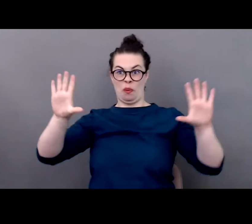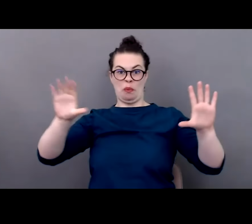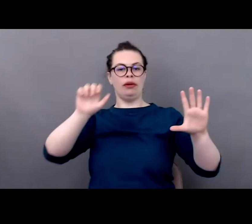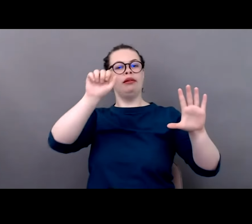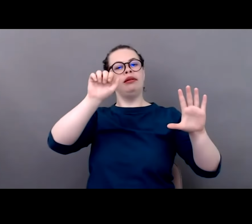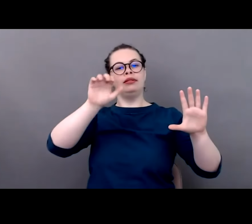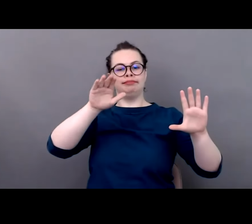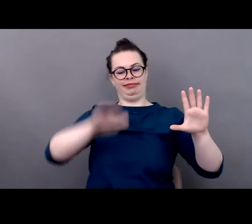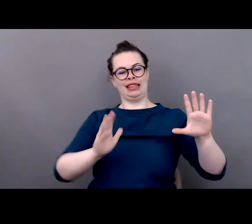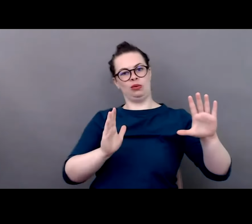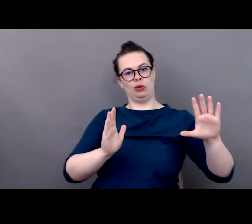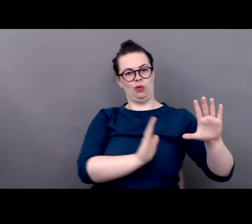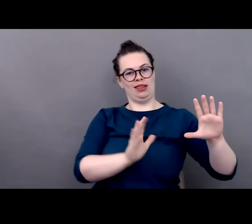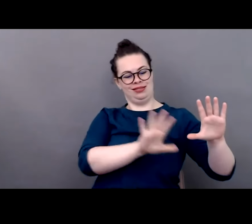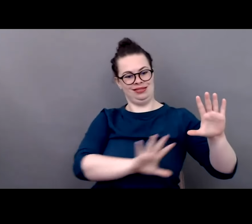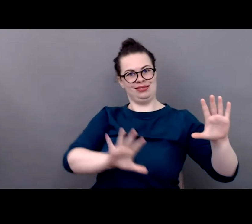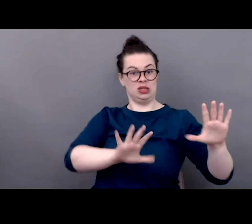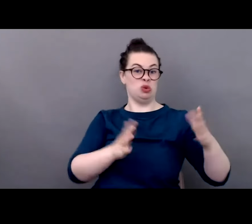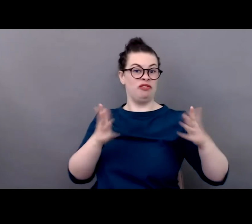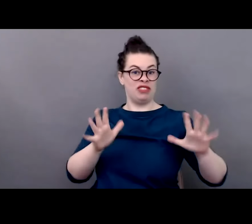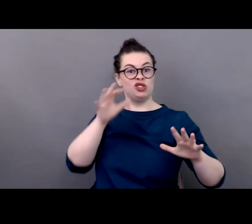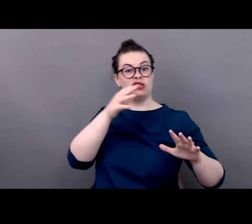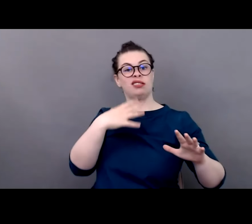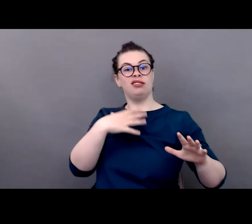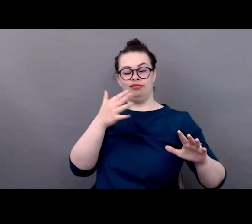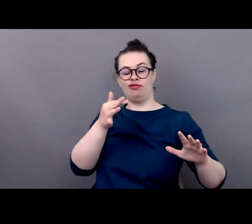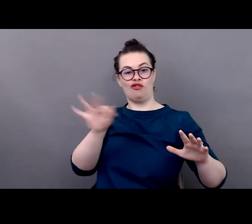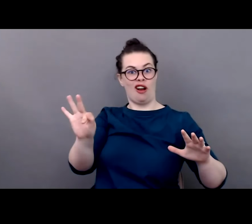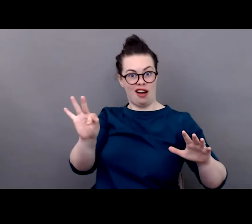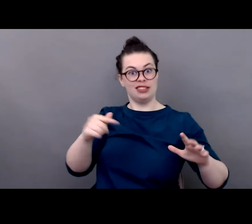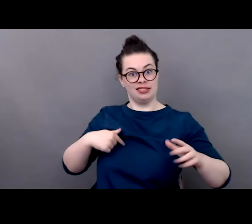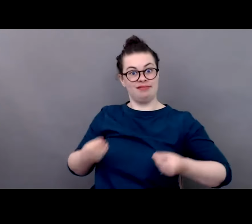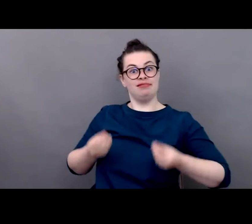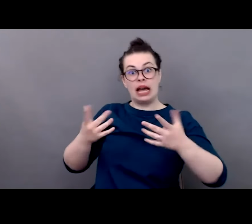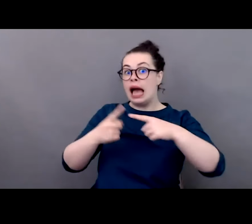working on the report of France and appointed as rapporteur for Japan.